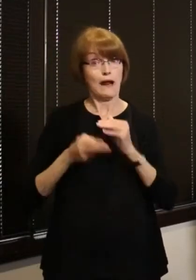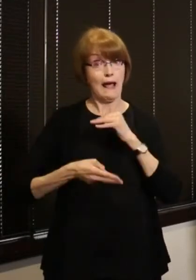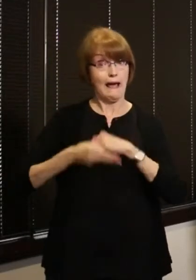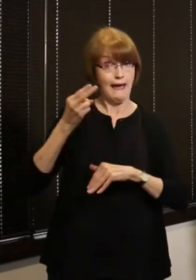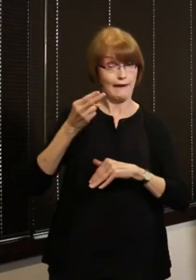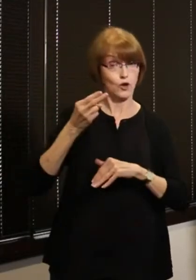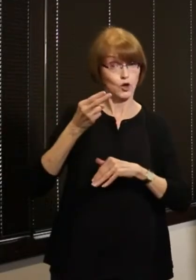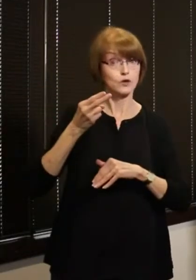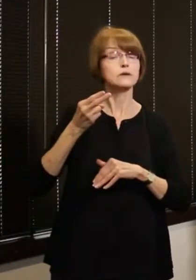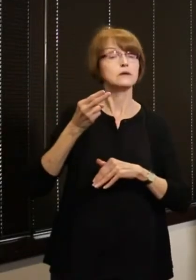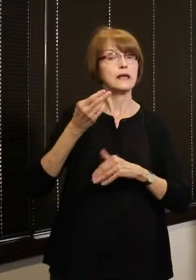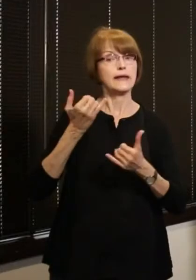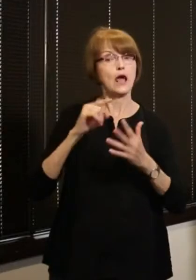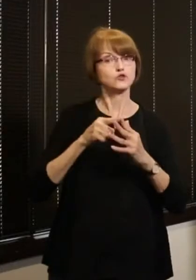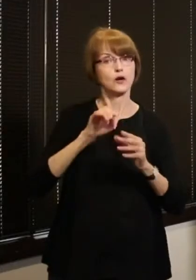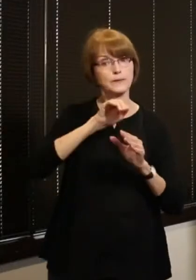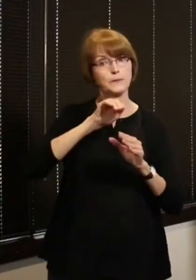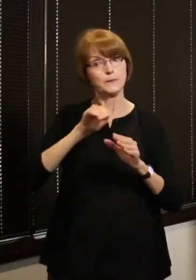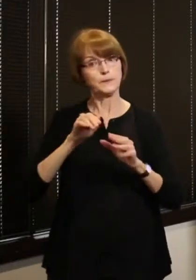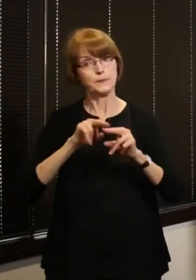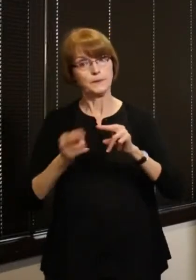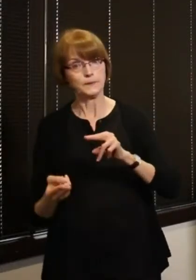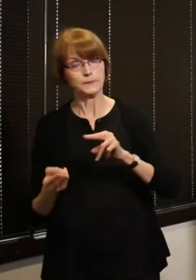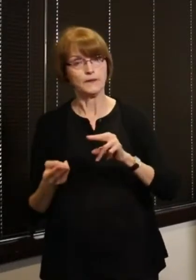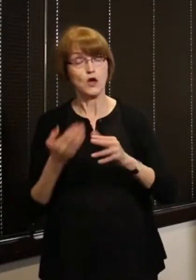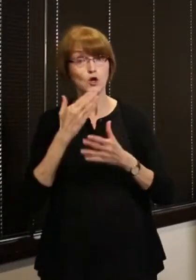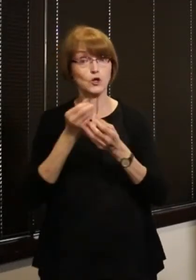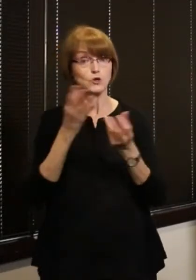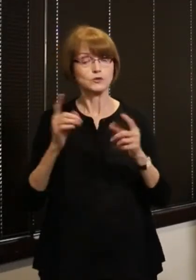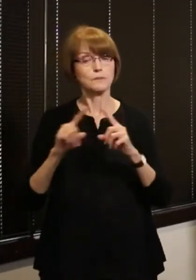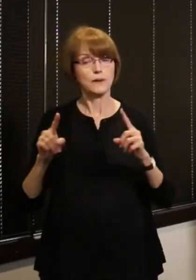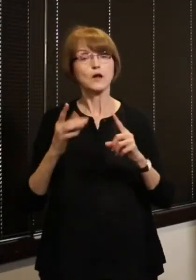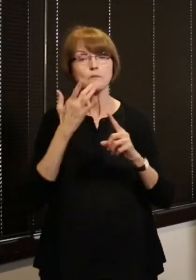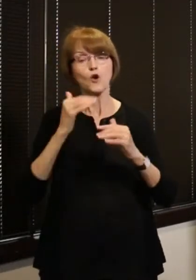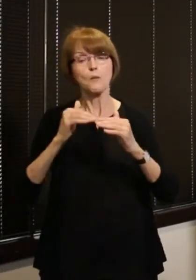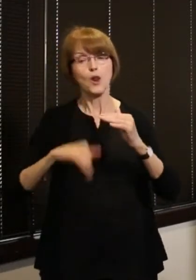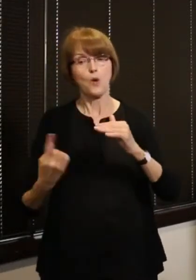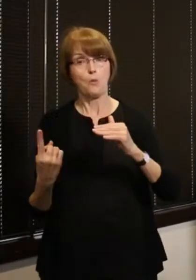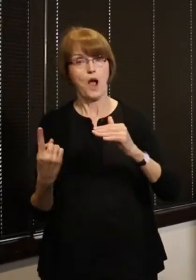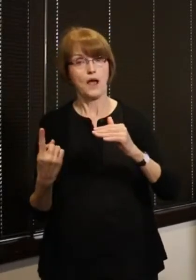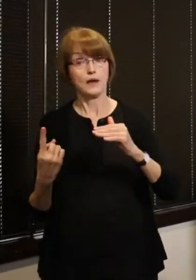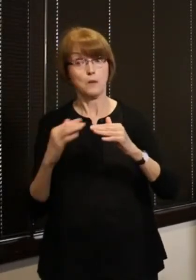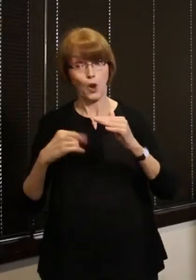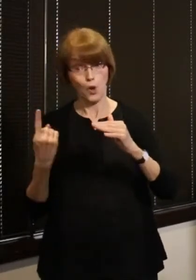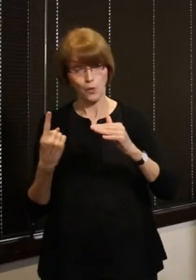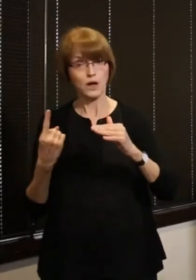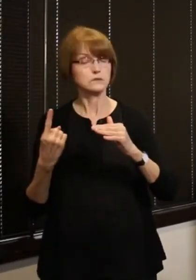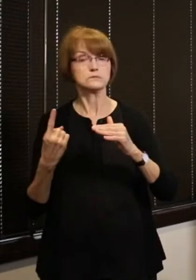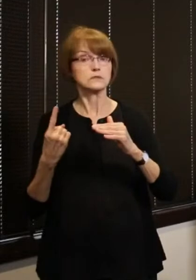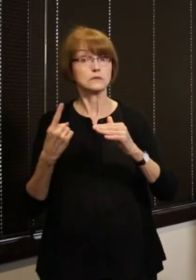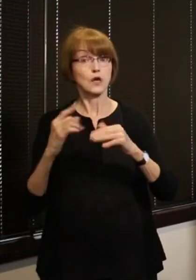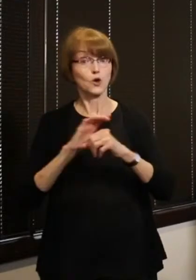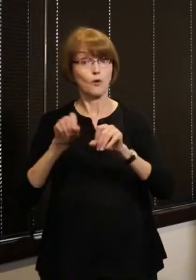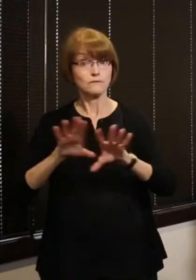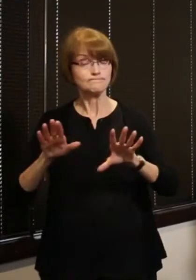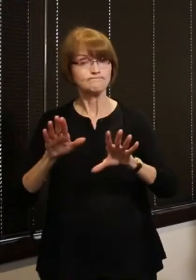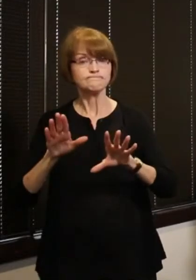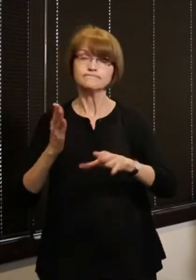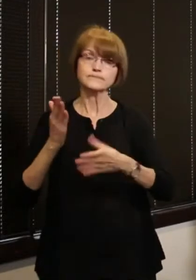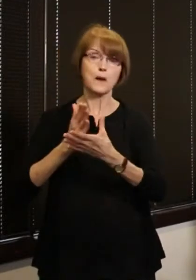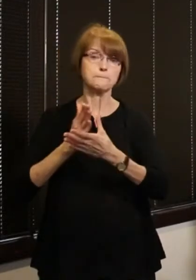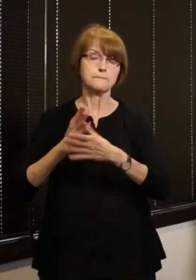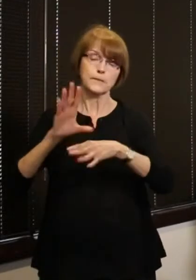it's starting to trail down, which is good news. But we want it to be below 1, and that's how we know when we've interrupted transmission.